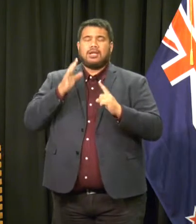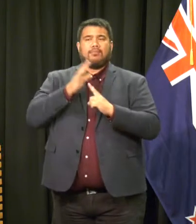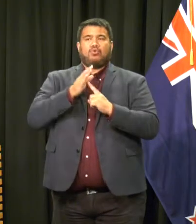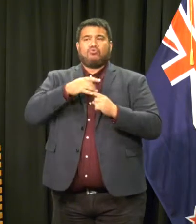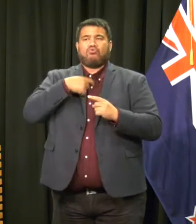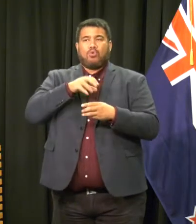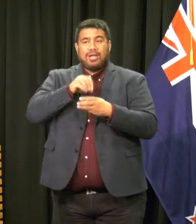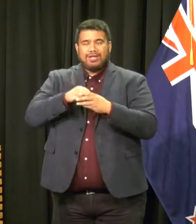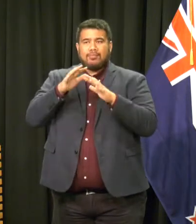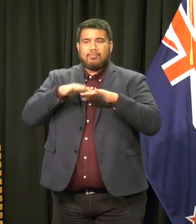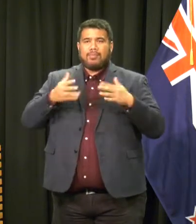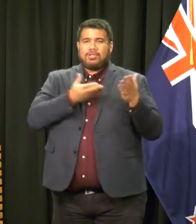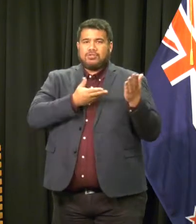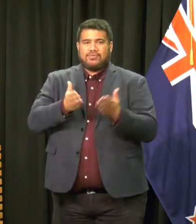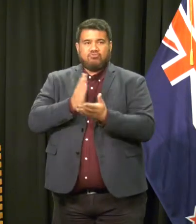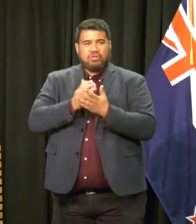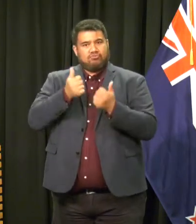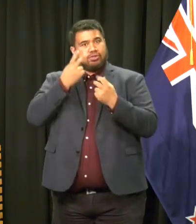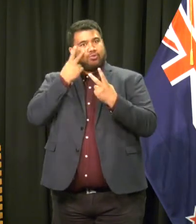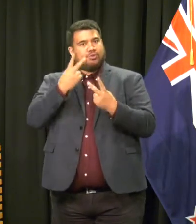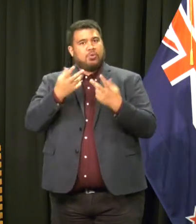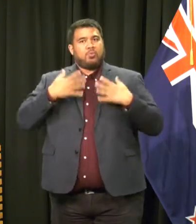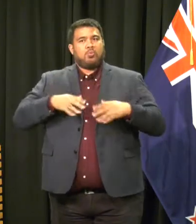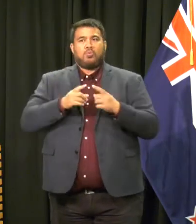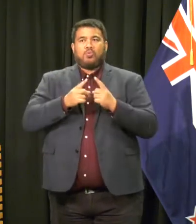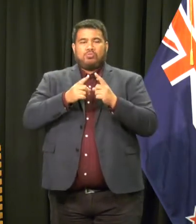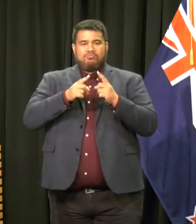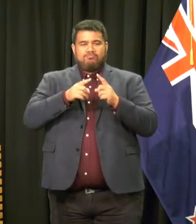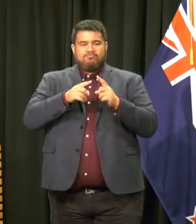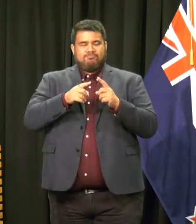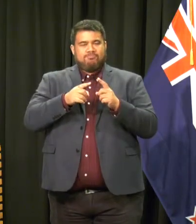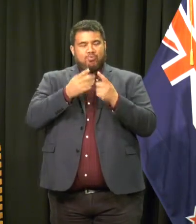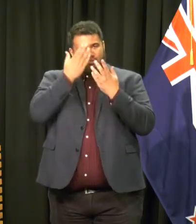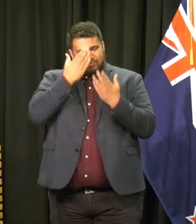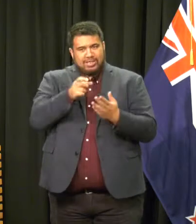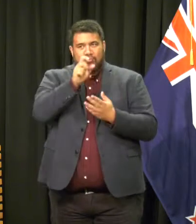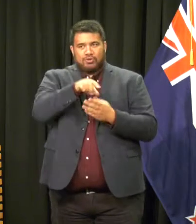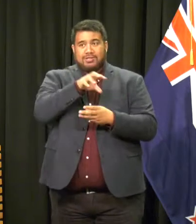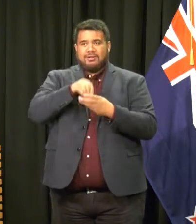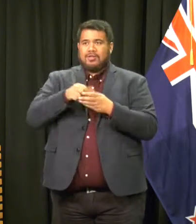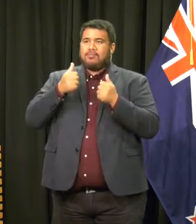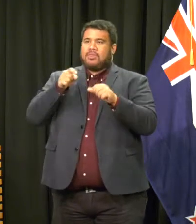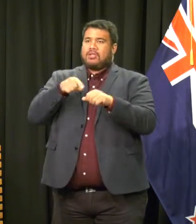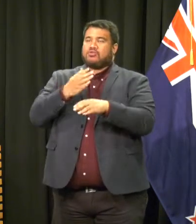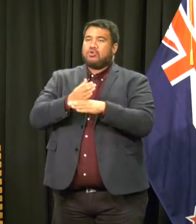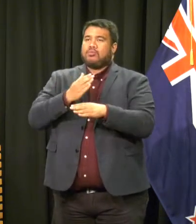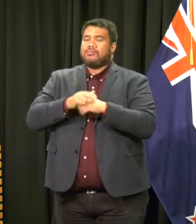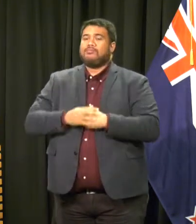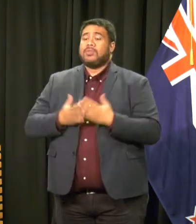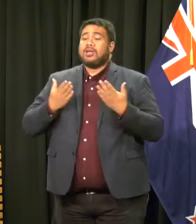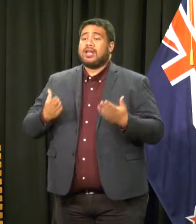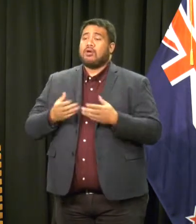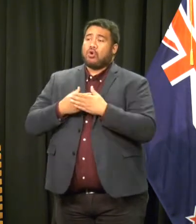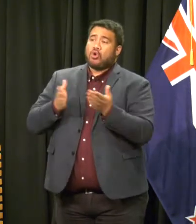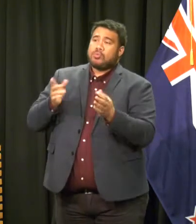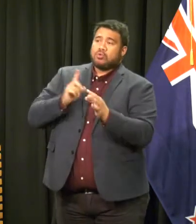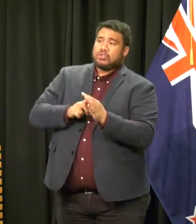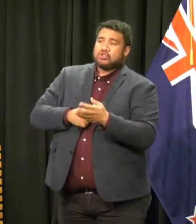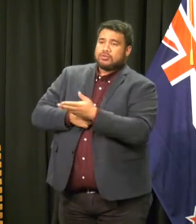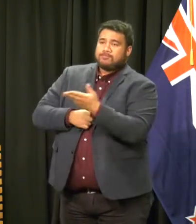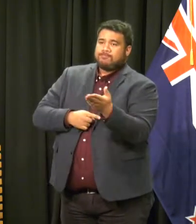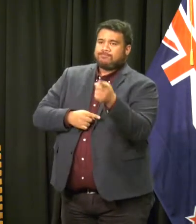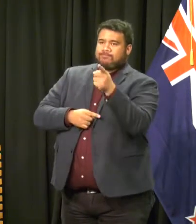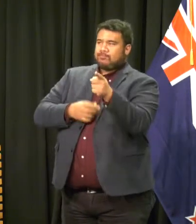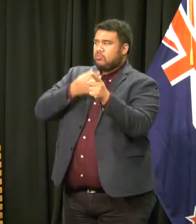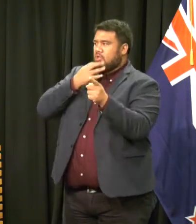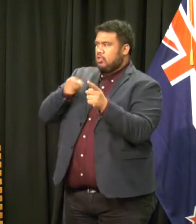in the public service, and it's great to see such a well-respected person in the role. I'm happy to take questions. Prime Minister, how confident are you